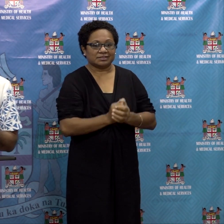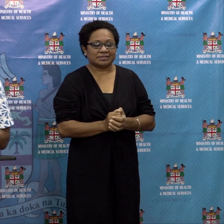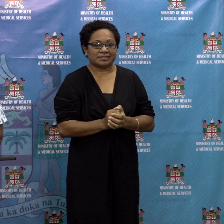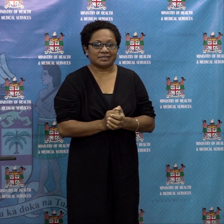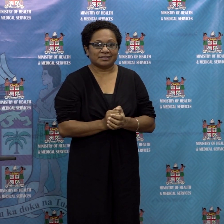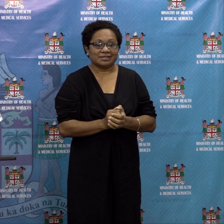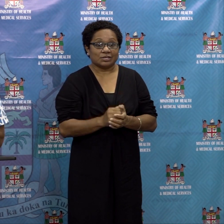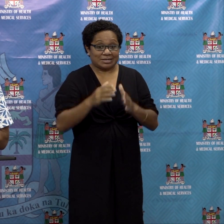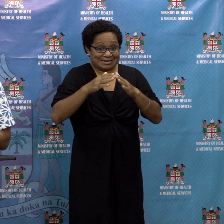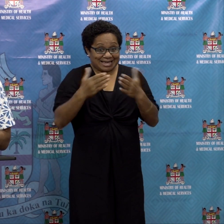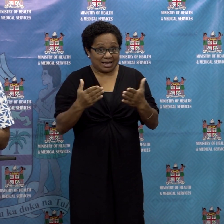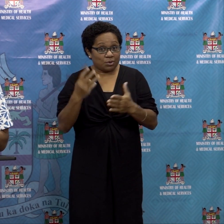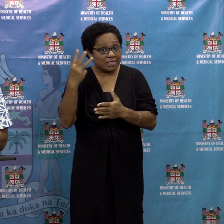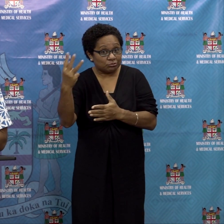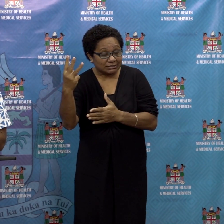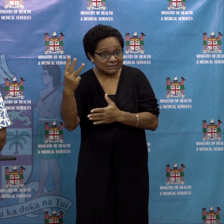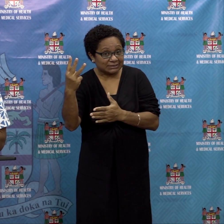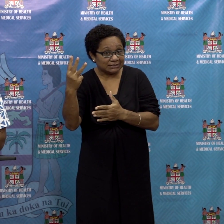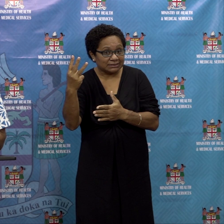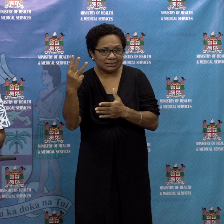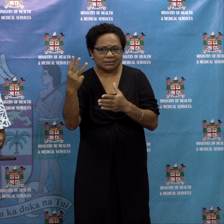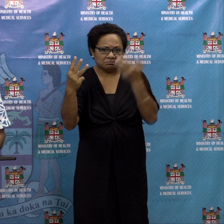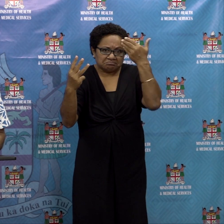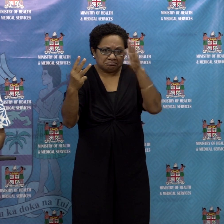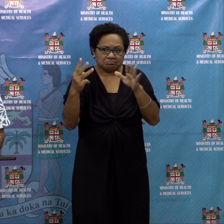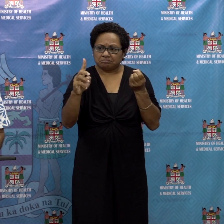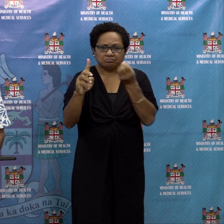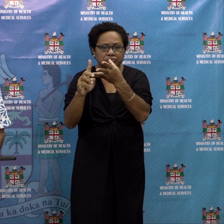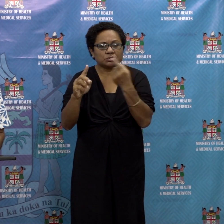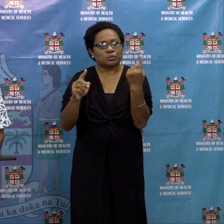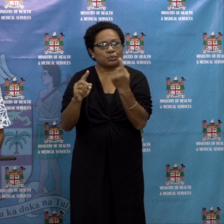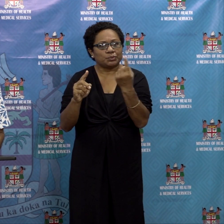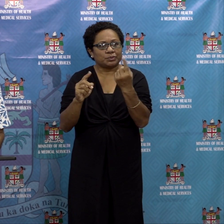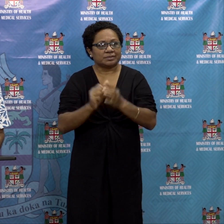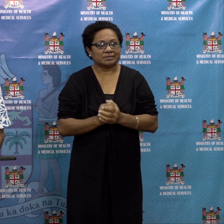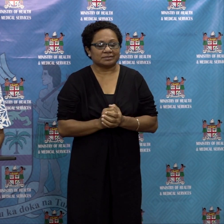3 new cases are currently not linked to any of these other cases and are under investigation.